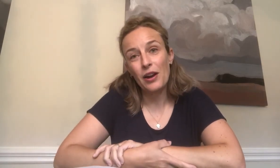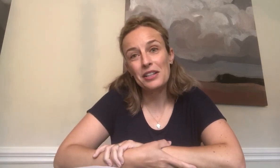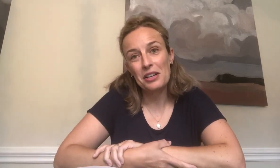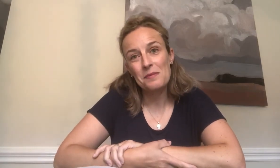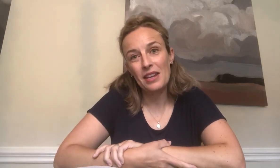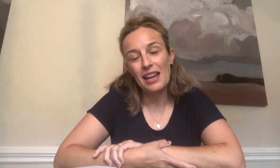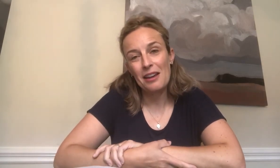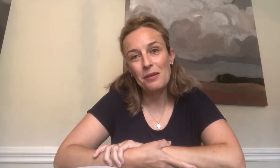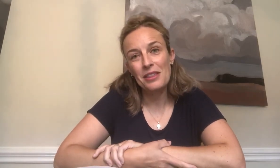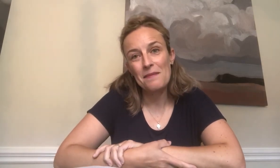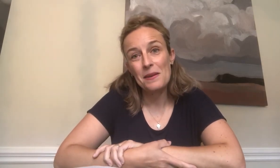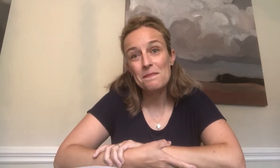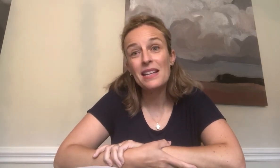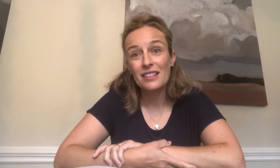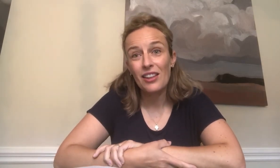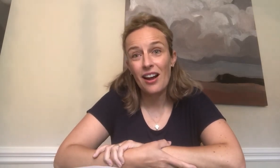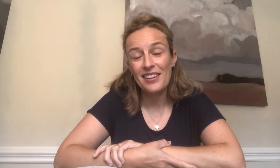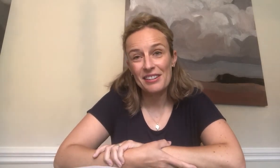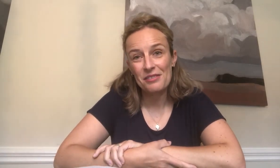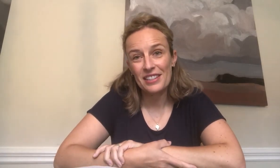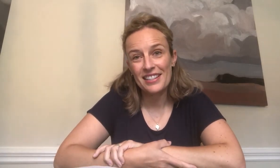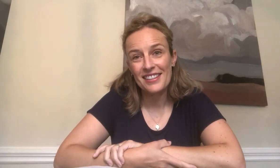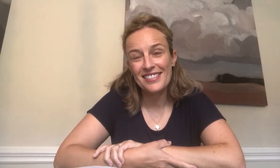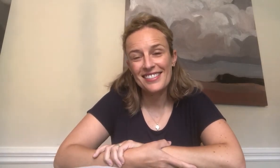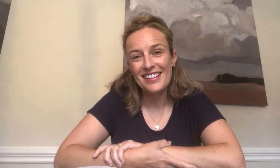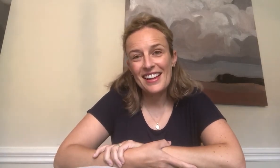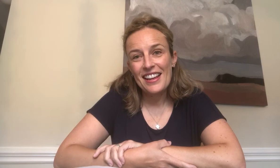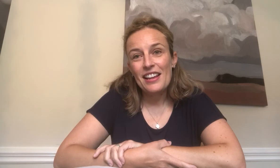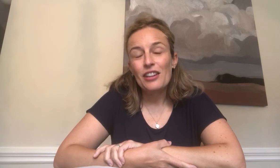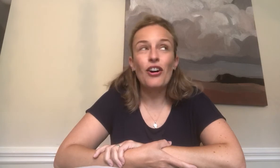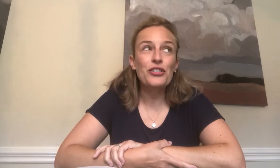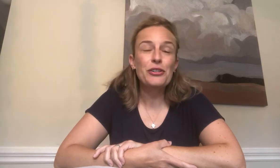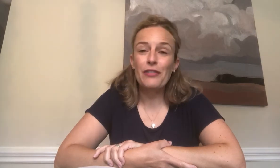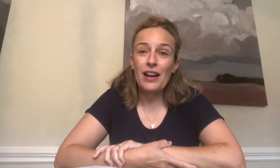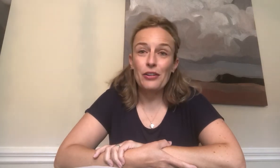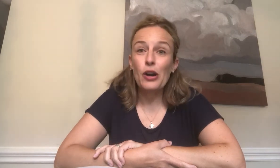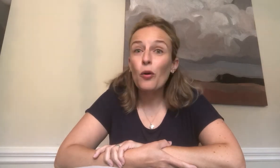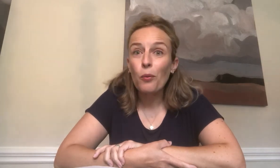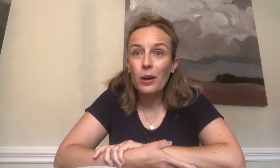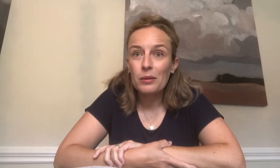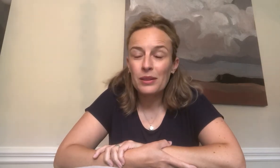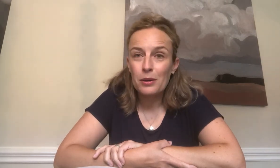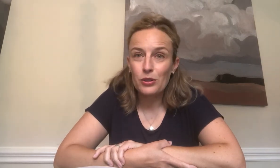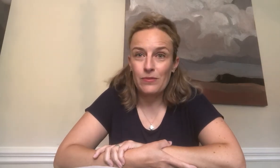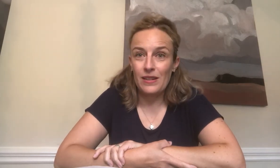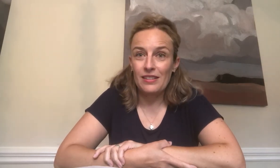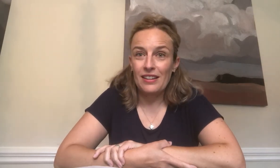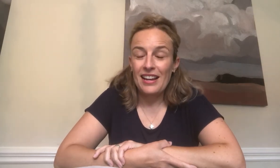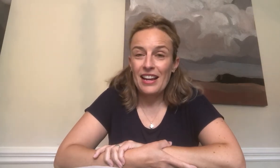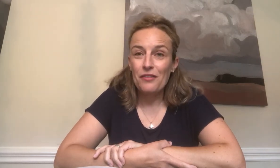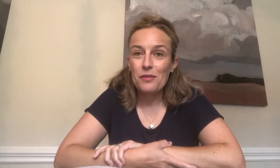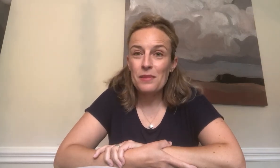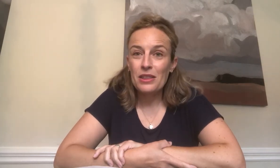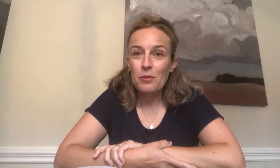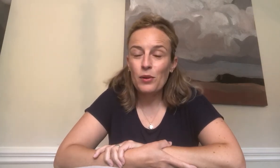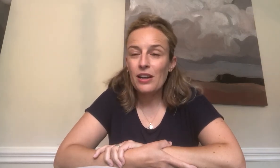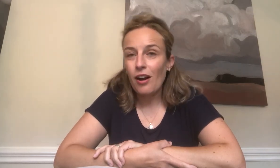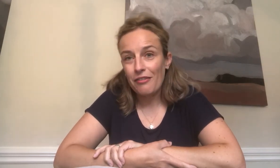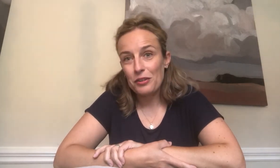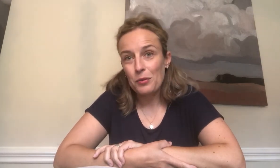to communicate with them. It means a lot. It really does. You'll also find they're incredibly observant. If you meet them week after week